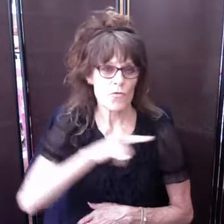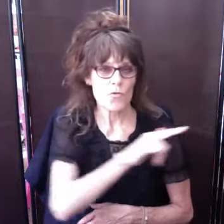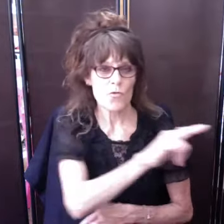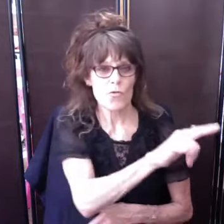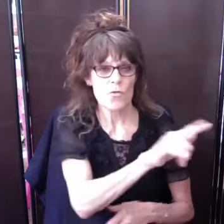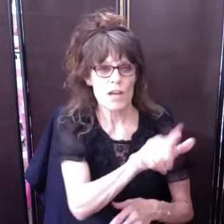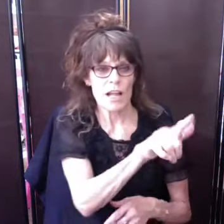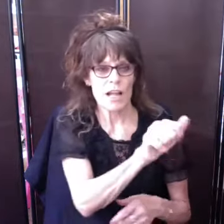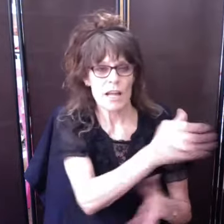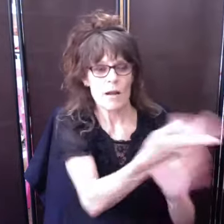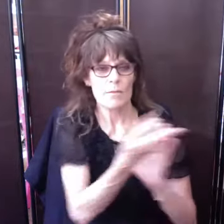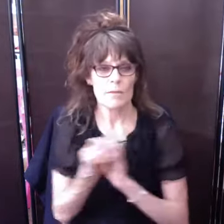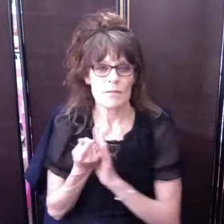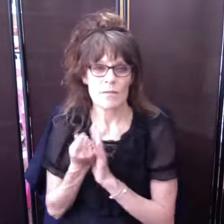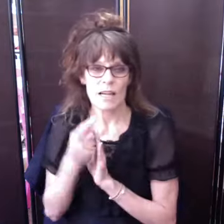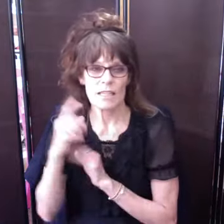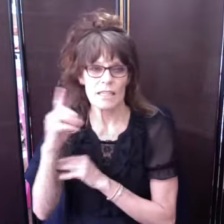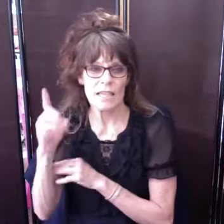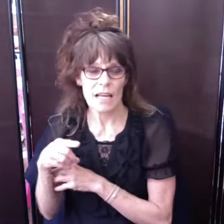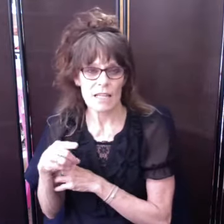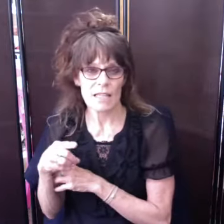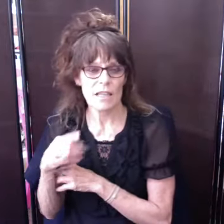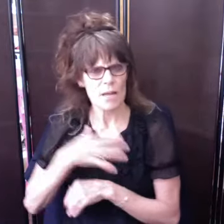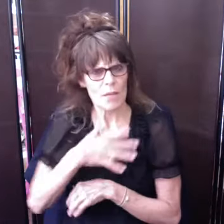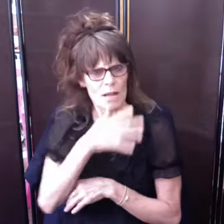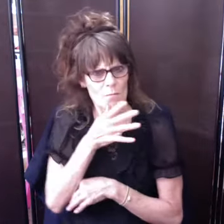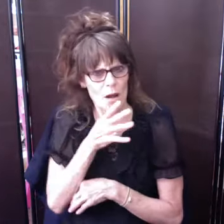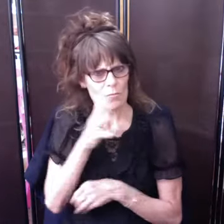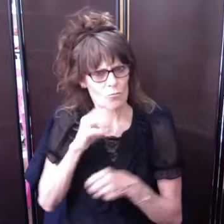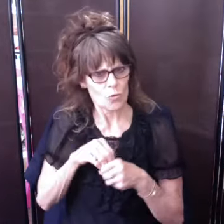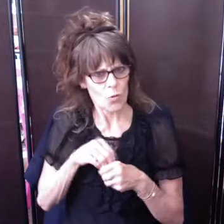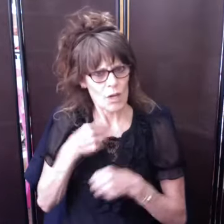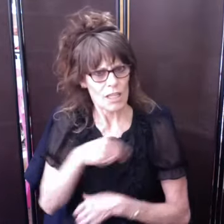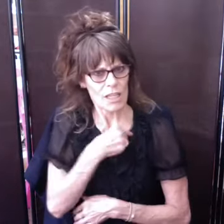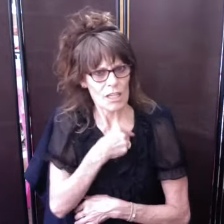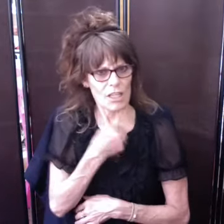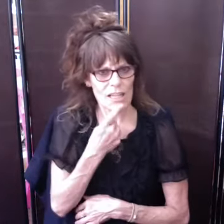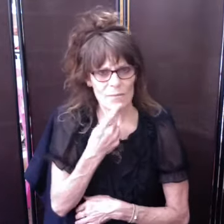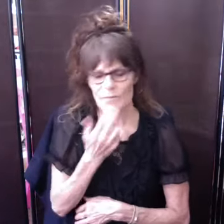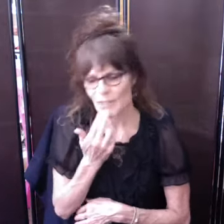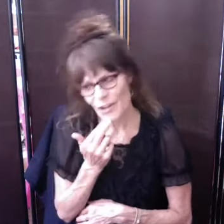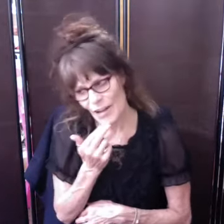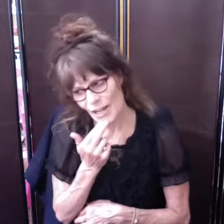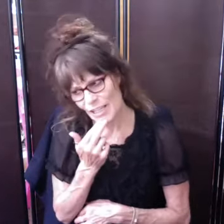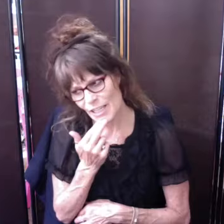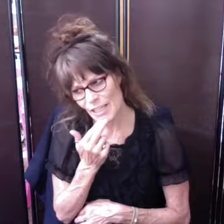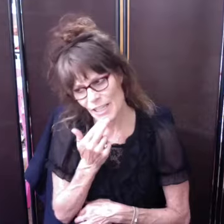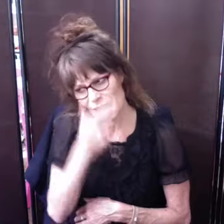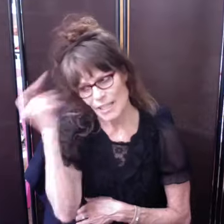my mother got on the plane with me that morning when we were getting ready to come out of there. And she said, honey, you won't believe how quickly summer's going to pass, and we'll all be back together